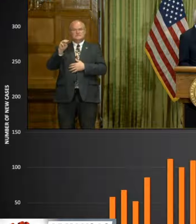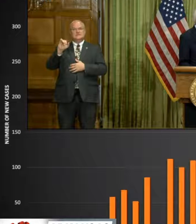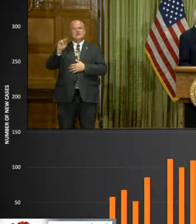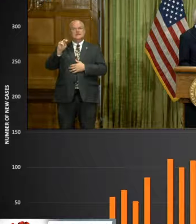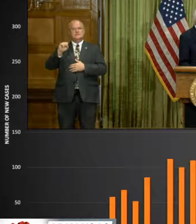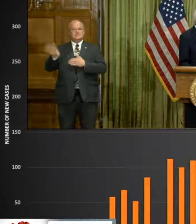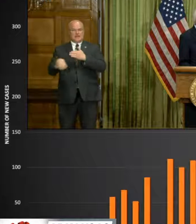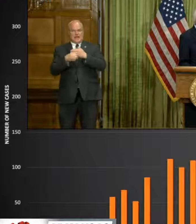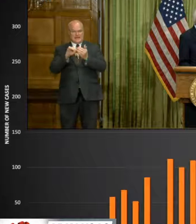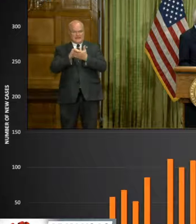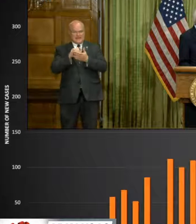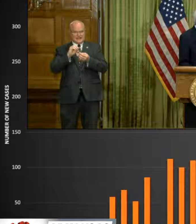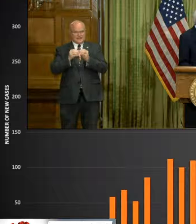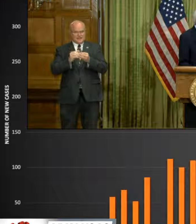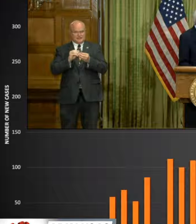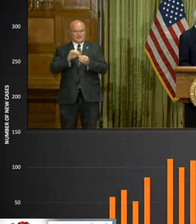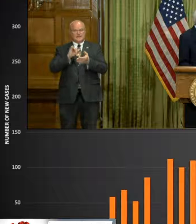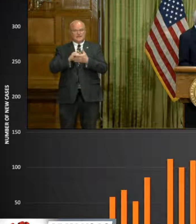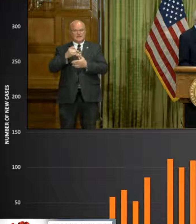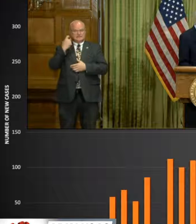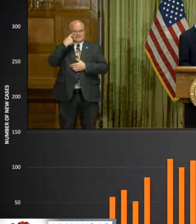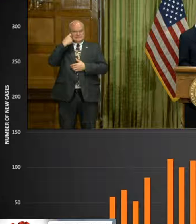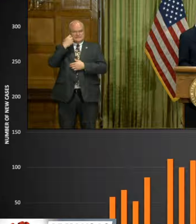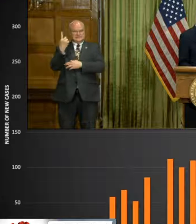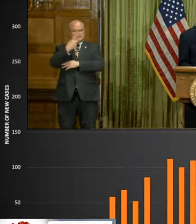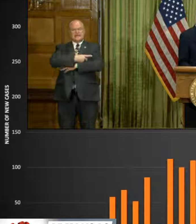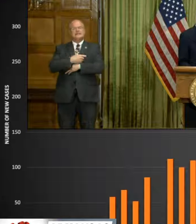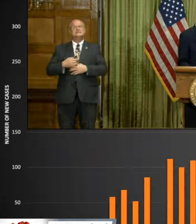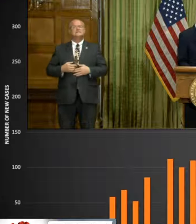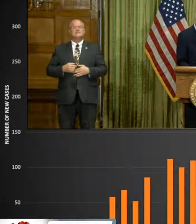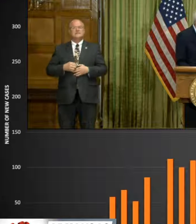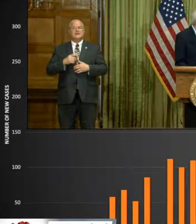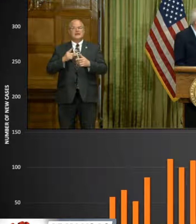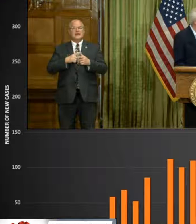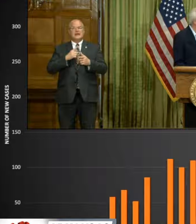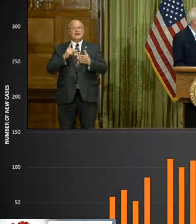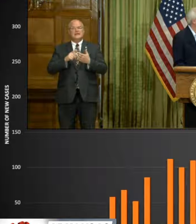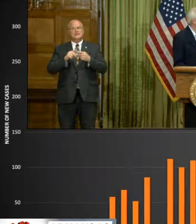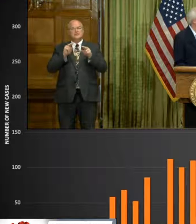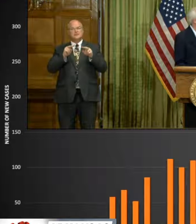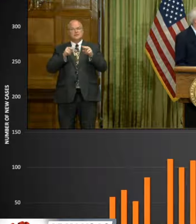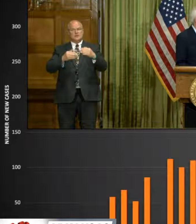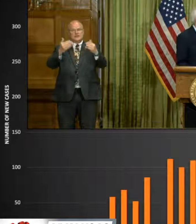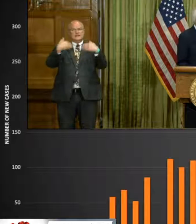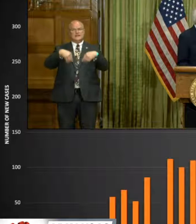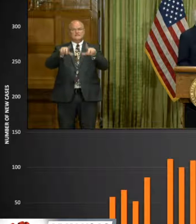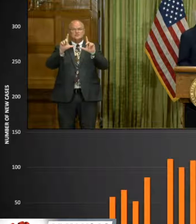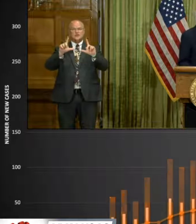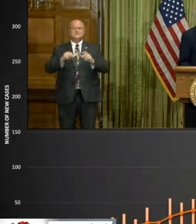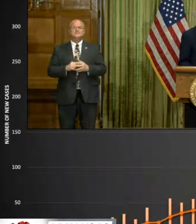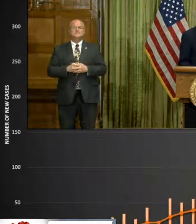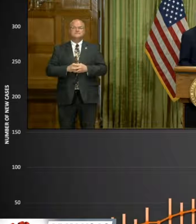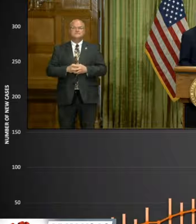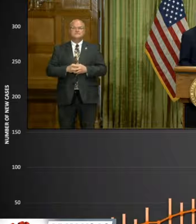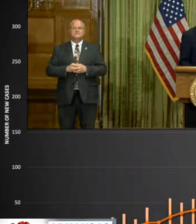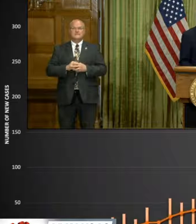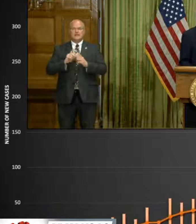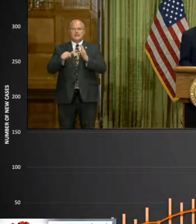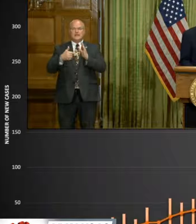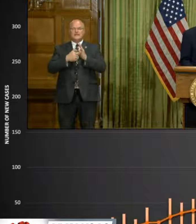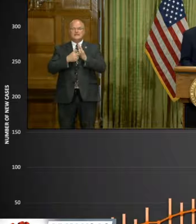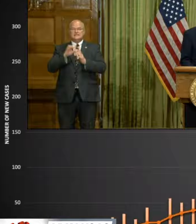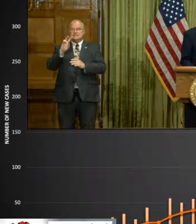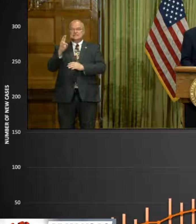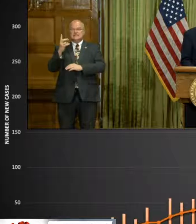were added to that in those preceding days. And then if you look at the next chart, this is